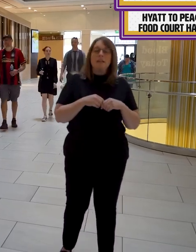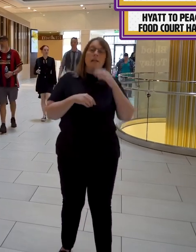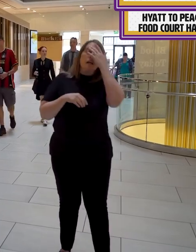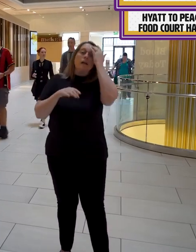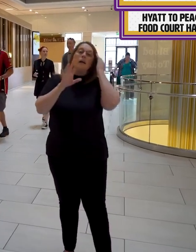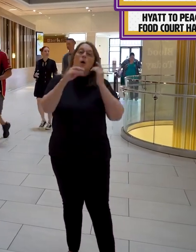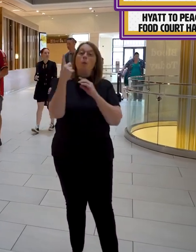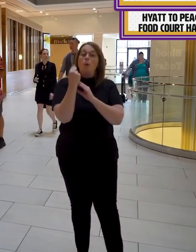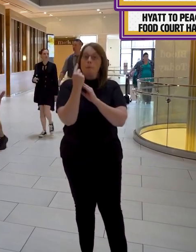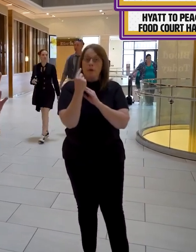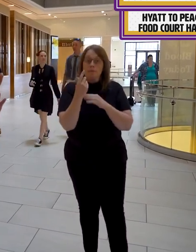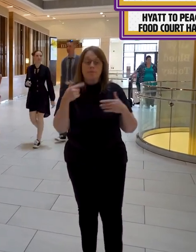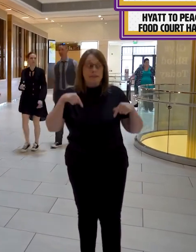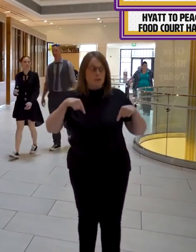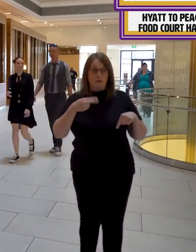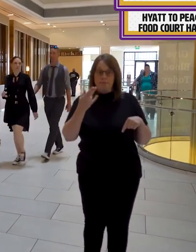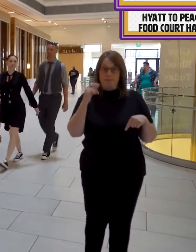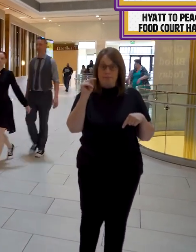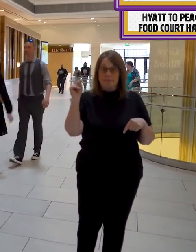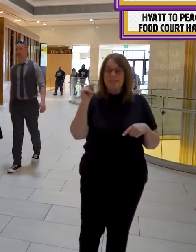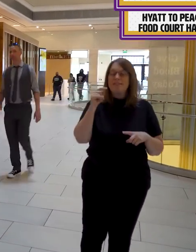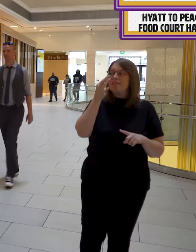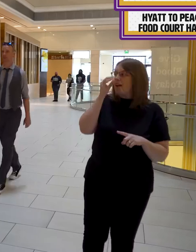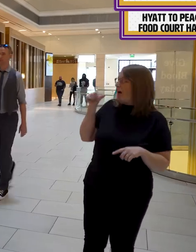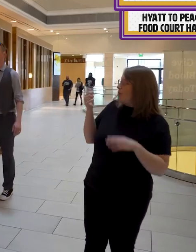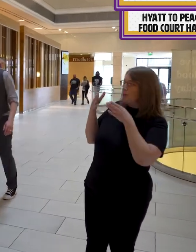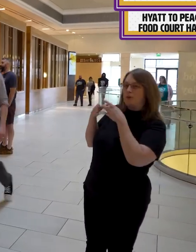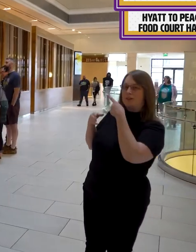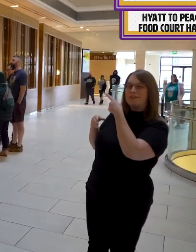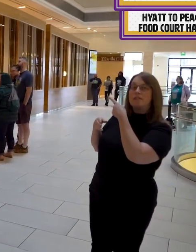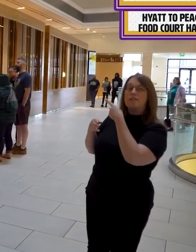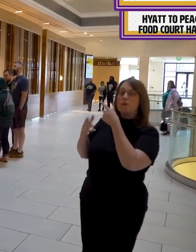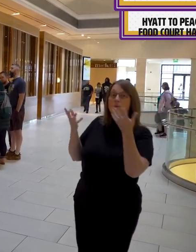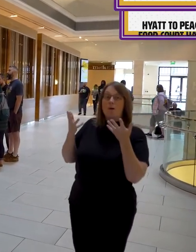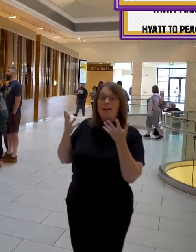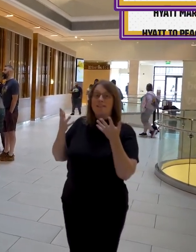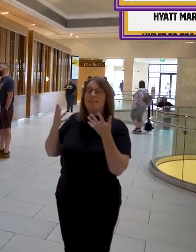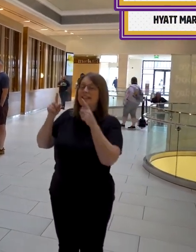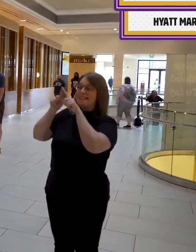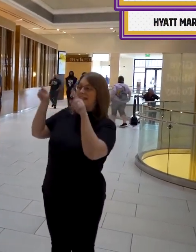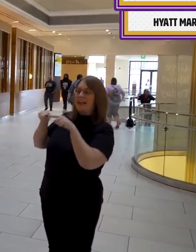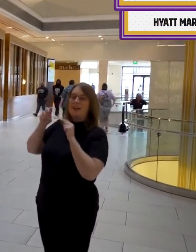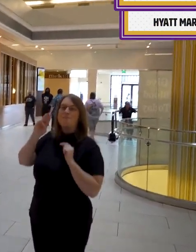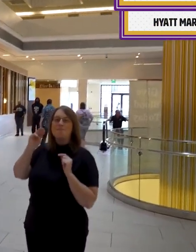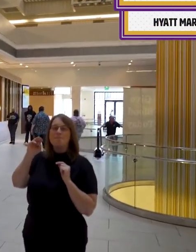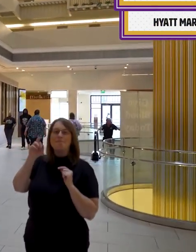Now, one more thing here at the Hyatt is this other corner. That's where you see the sign that says